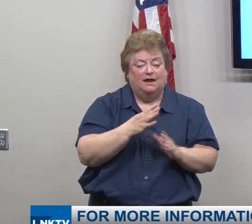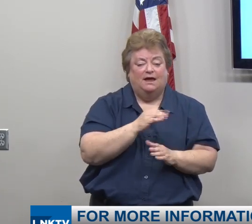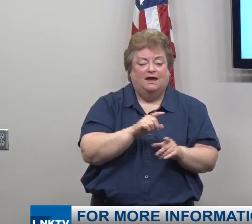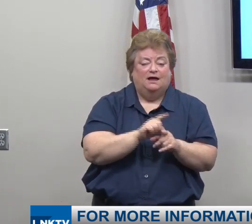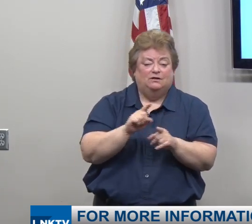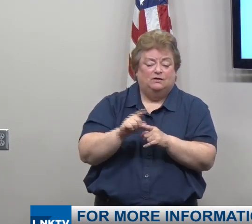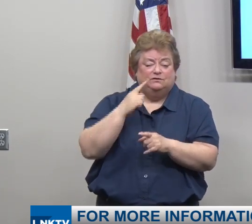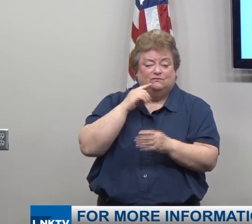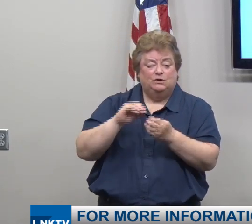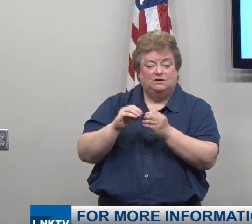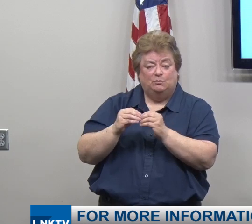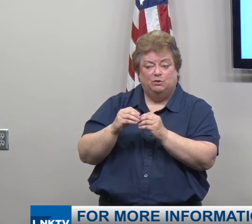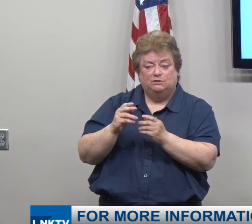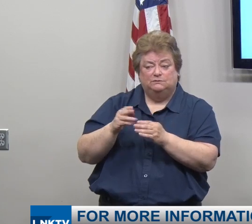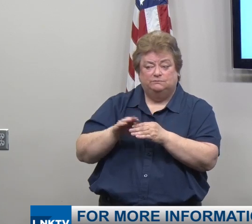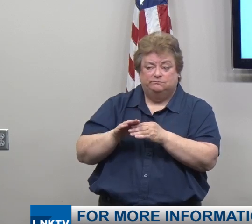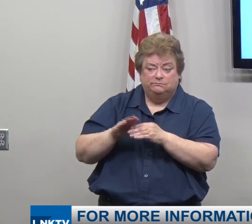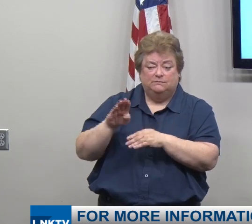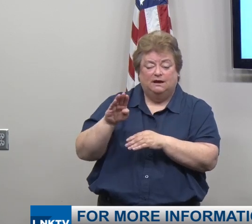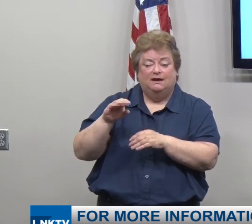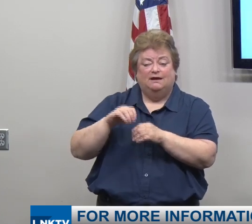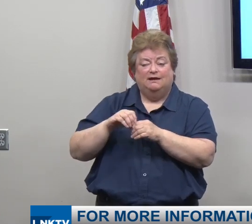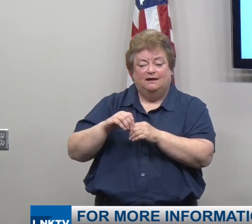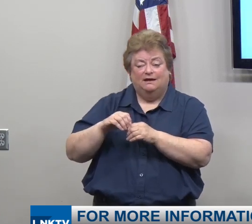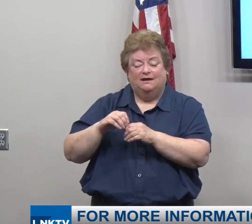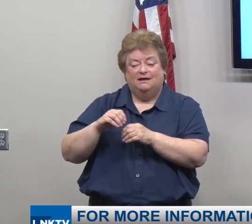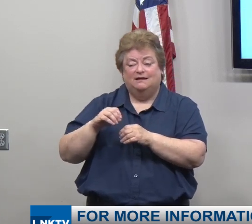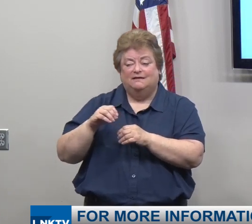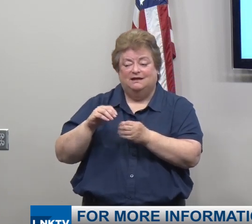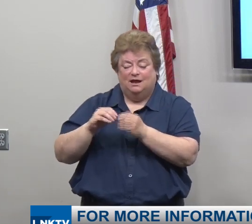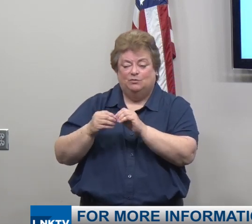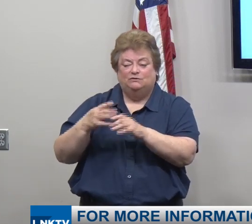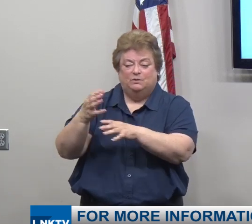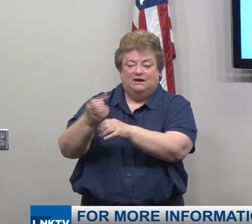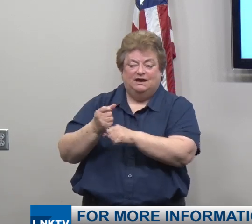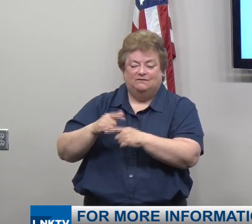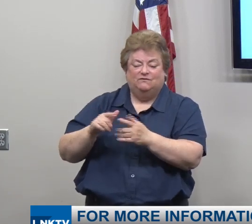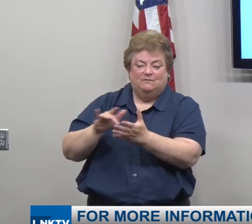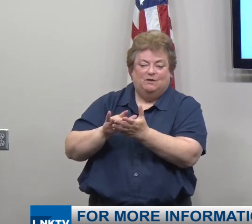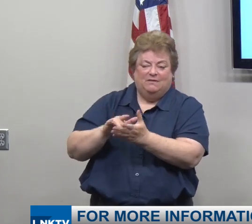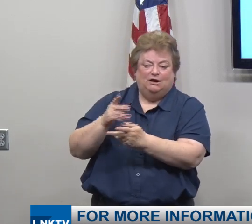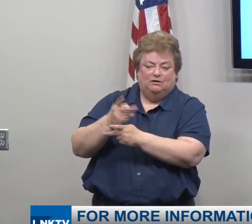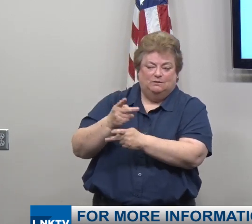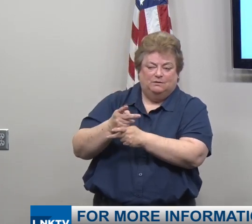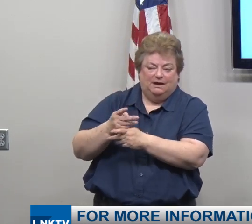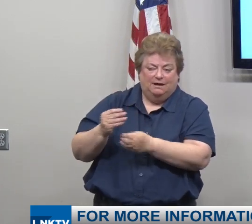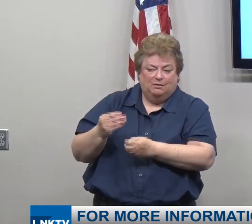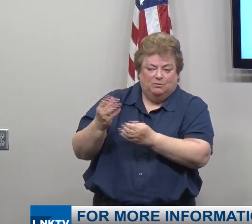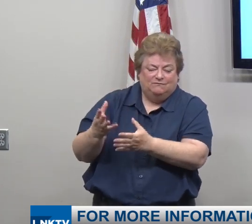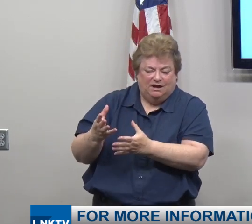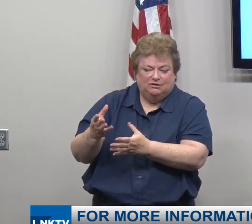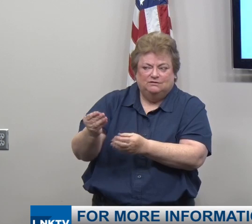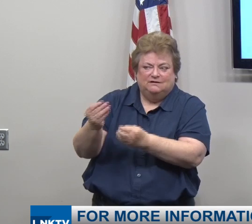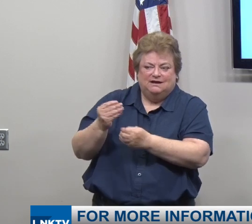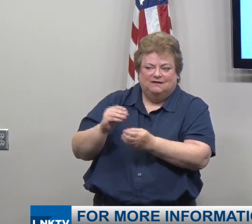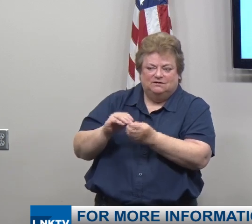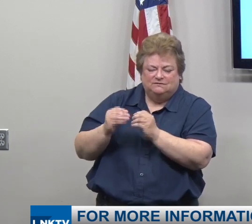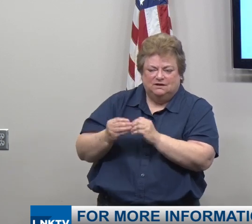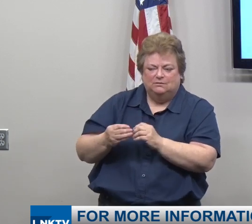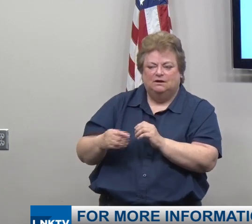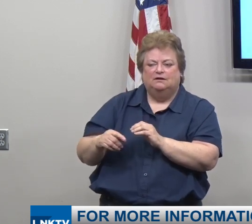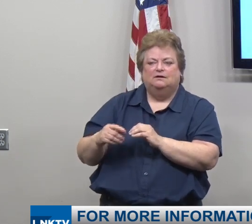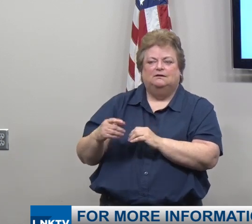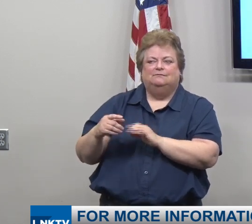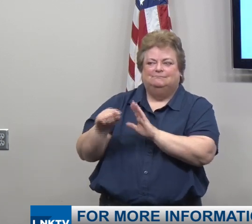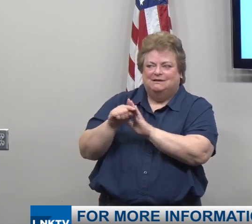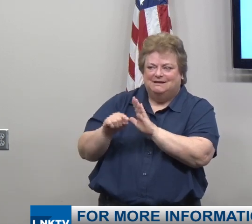other in the reports that medical care providers give us about, you know, negative flu tests